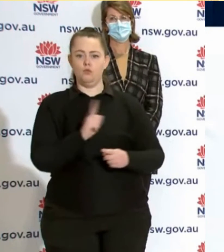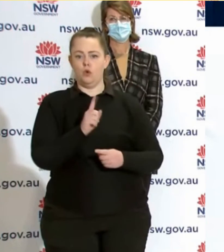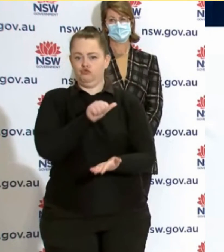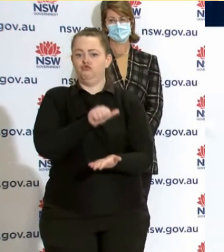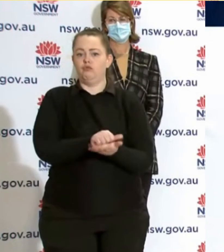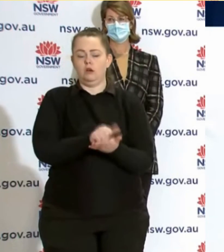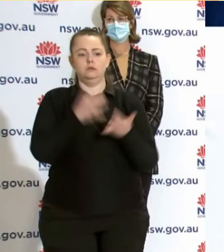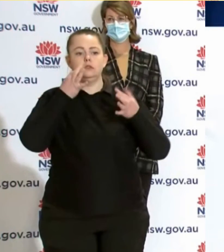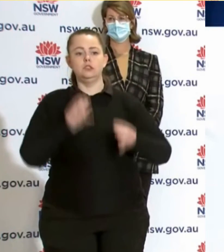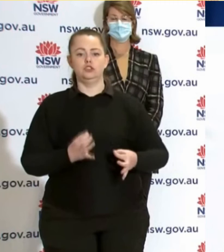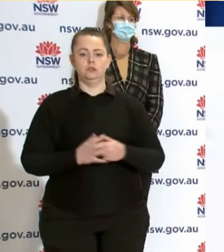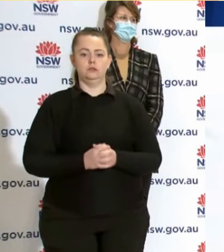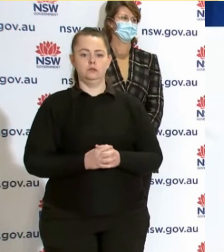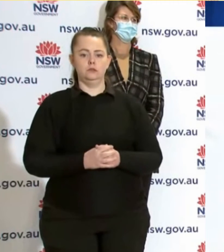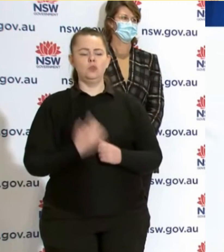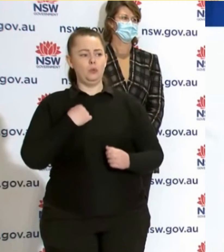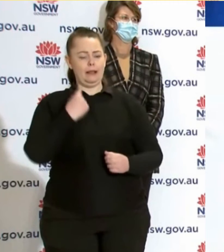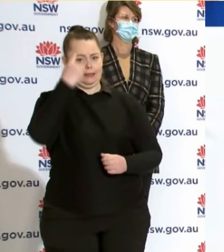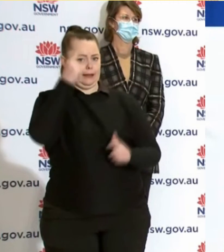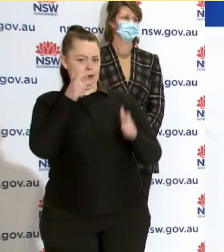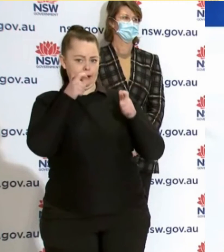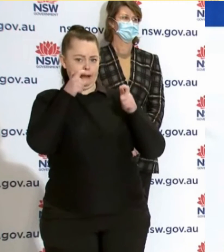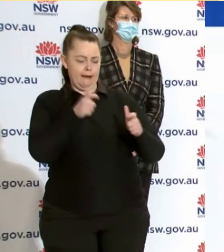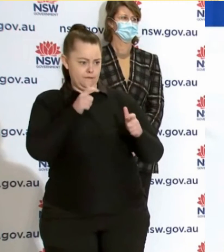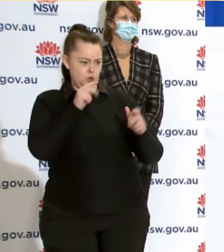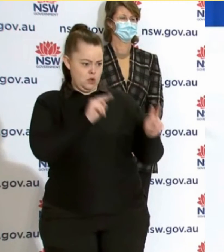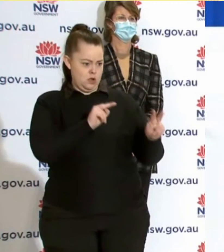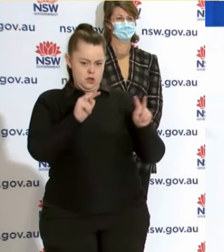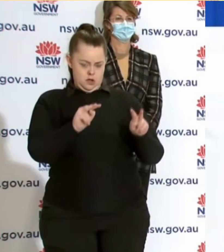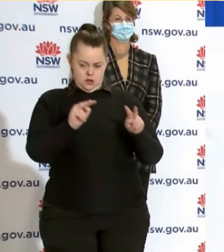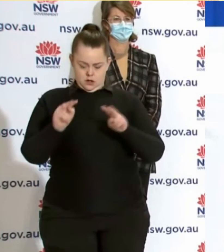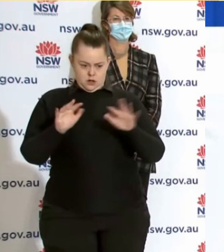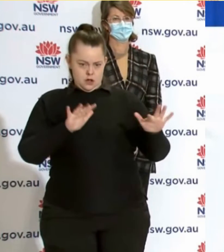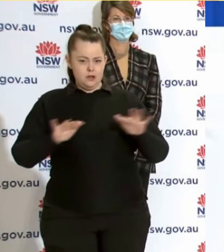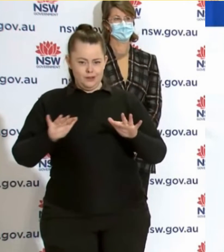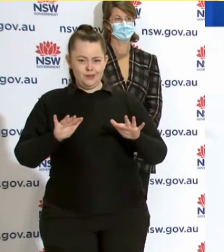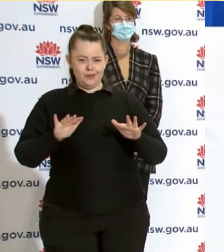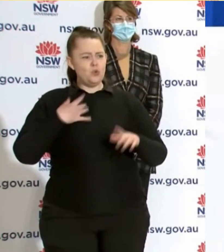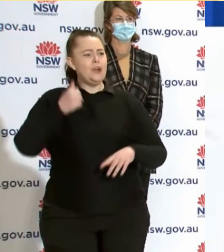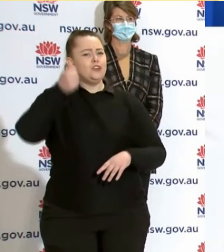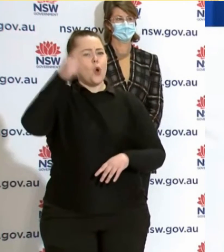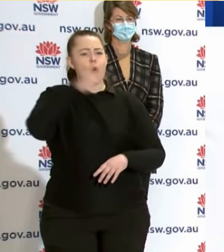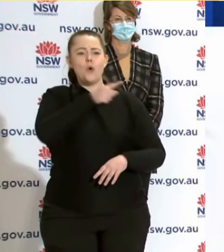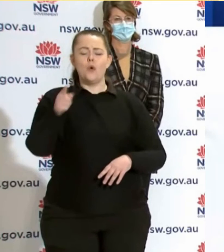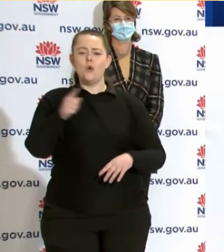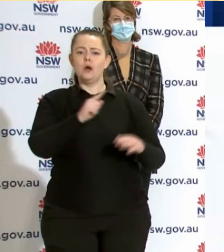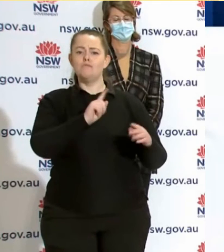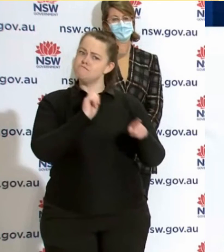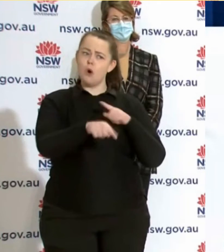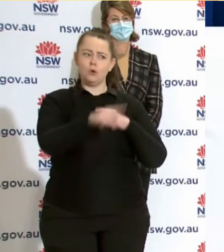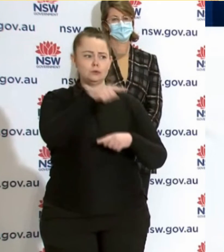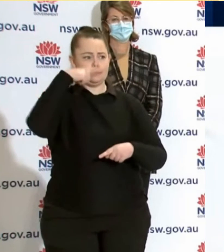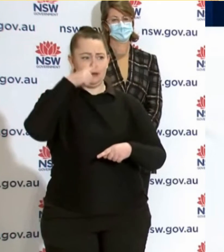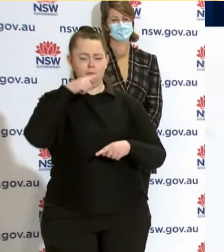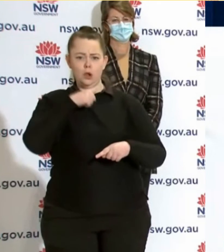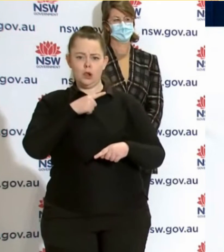in a very considered way, recognising the fact that the community has been doing the hard yards. And I